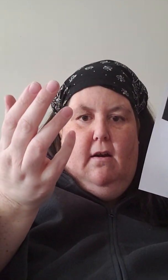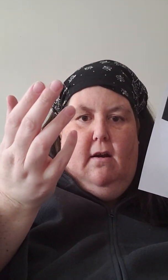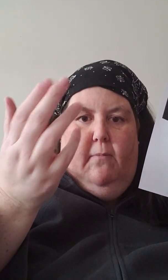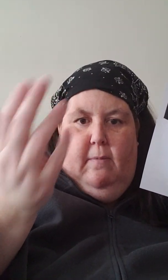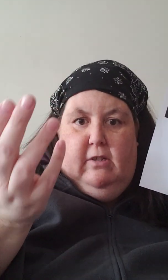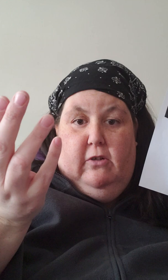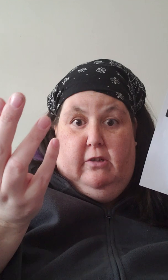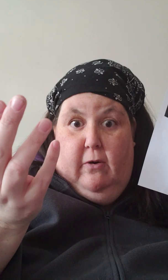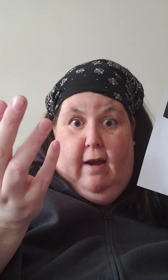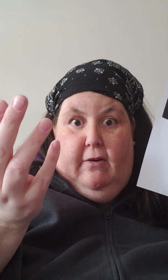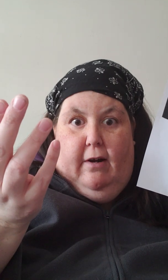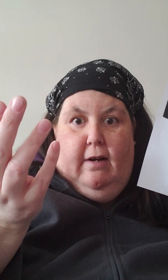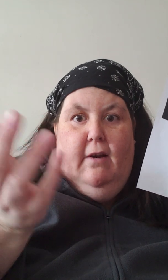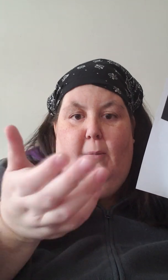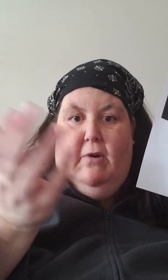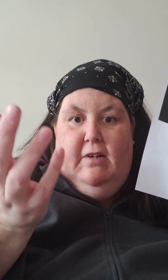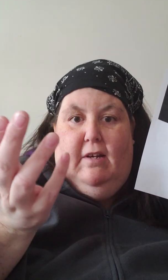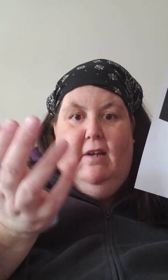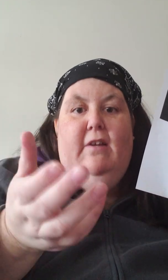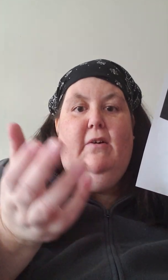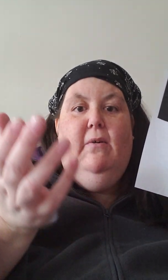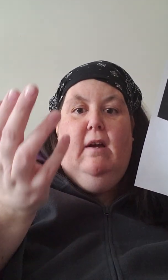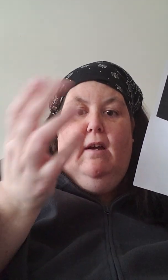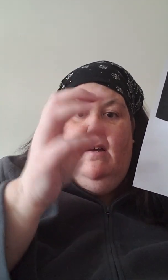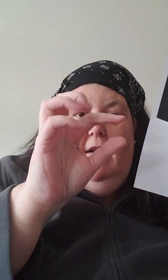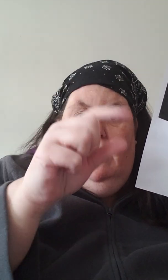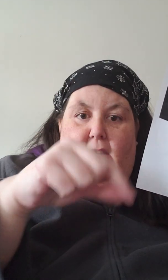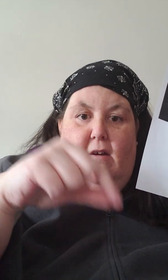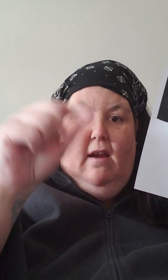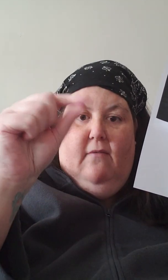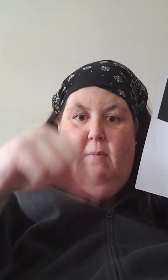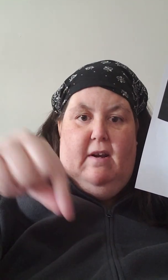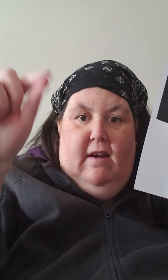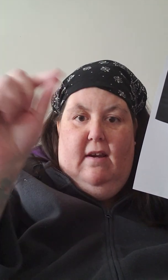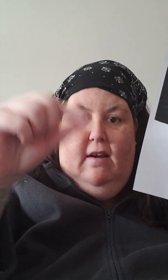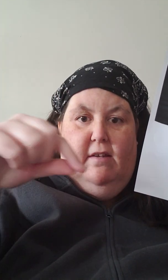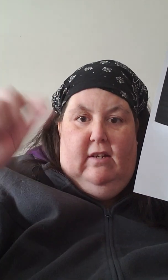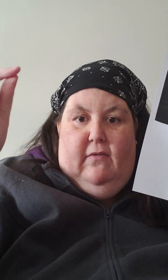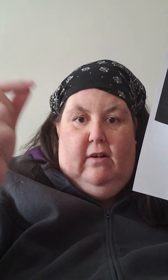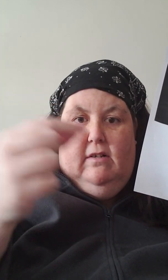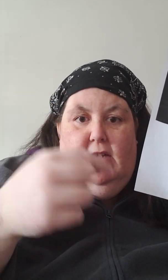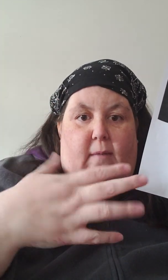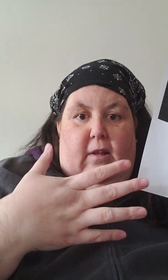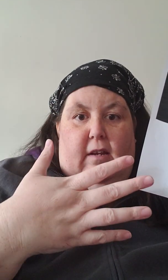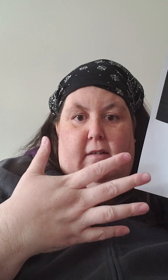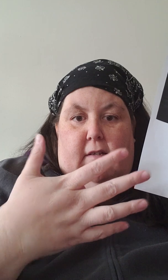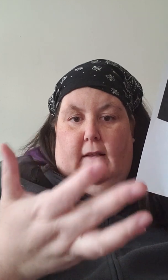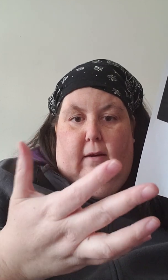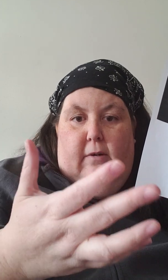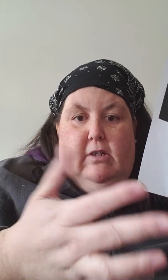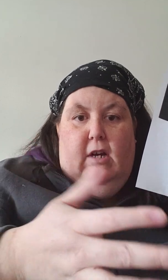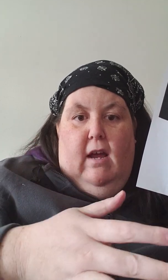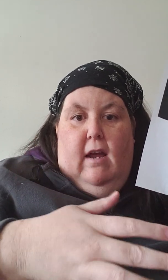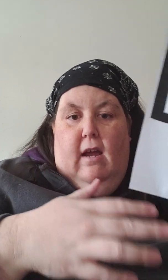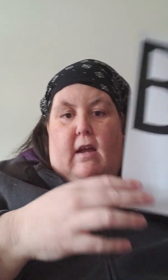If people still do handwriting or printing, you know, everybody is different. Same like in sign language. And you